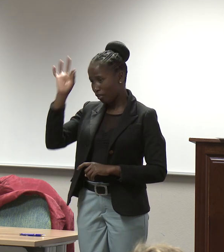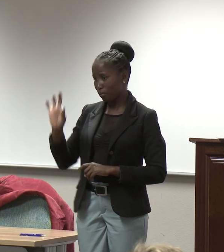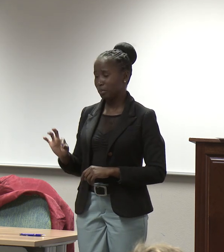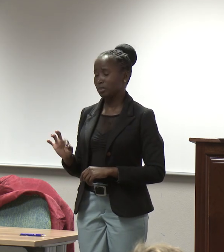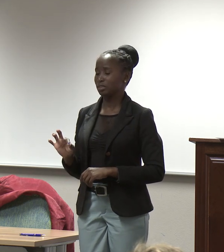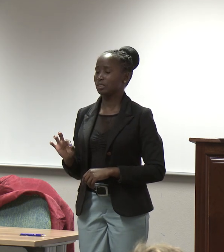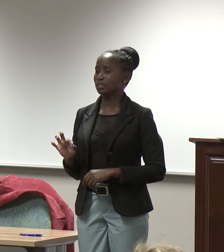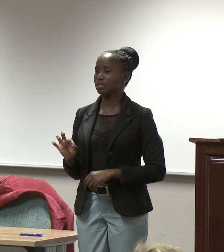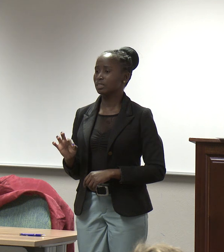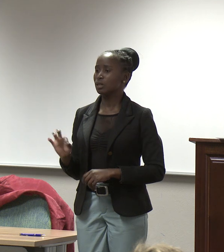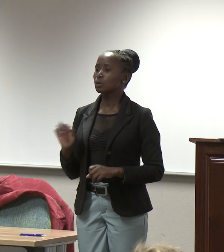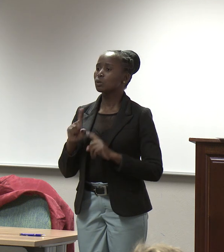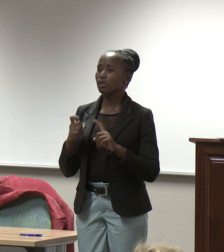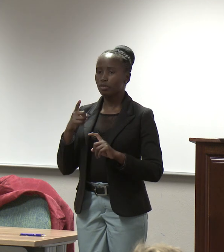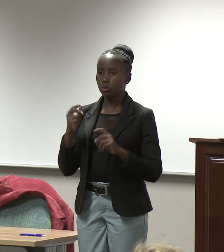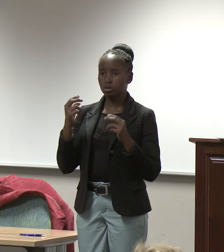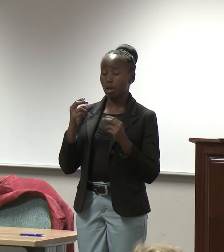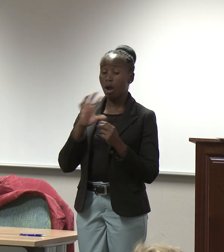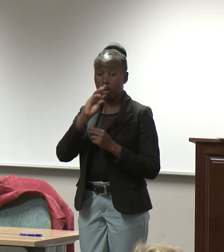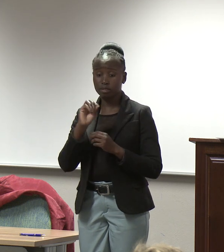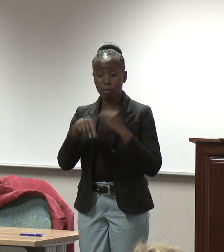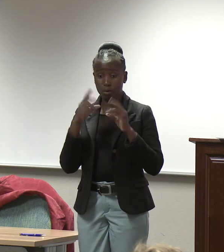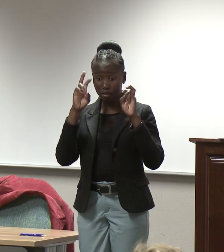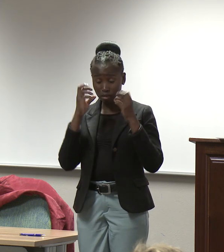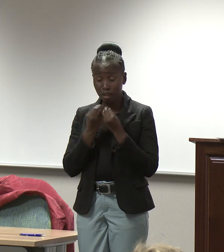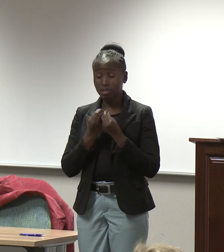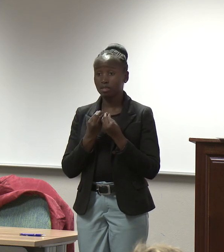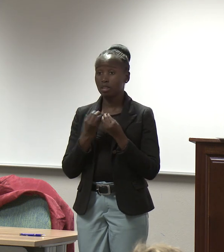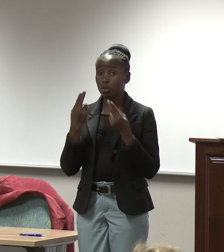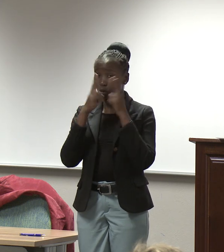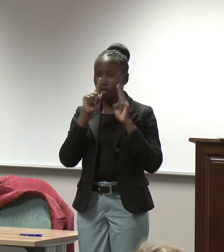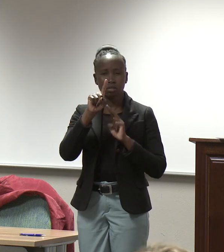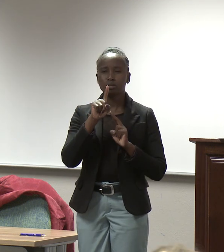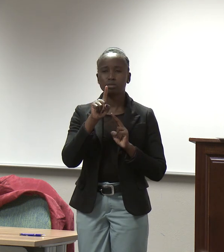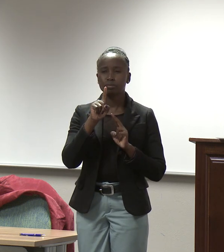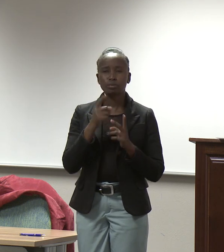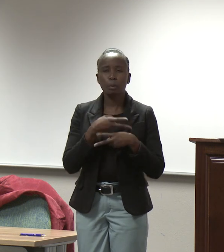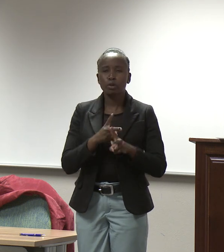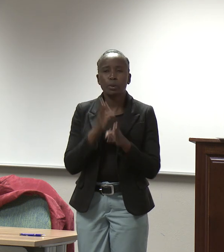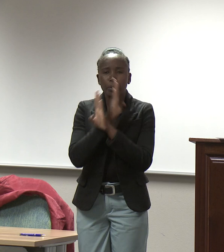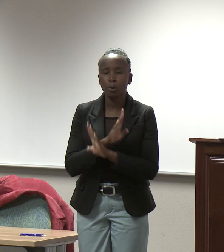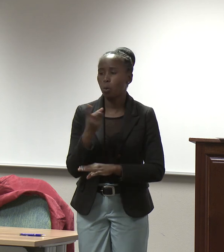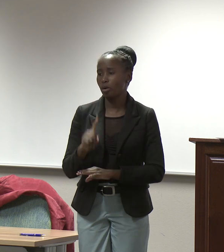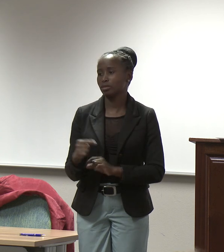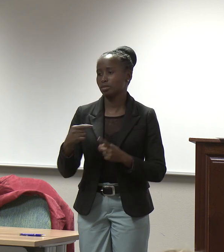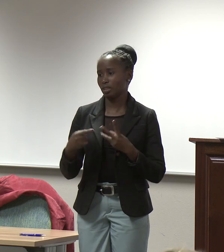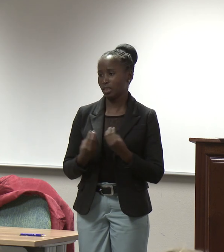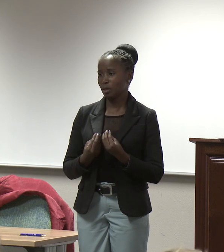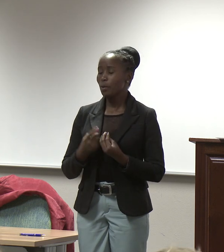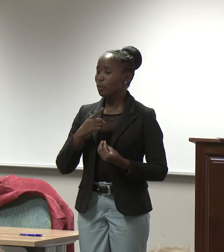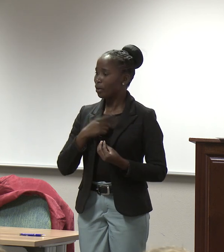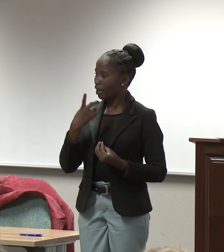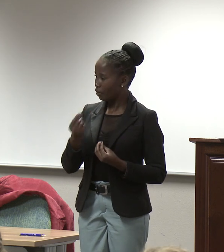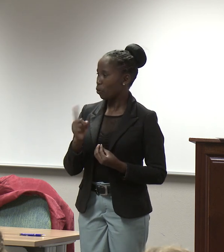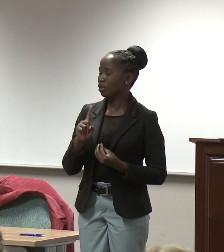because the universities are not producing, because if they are not producing, they have the social responsibility to do